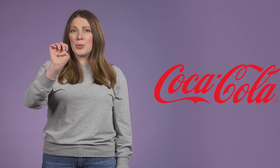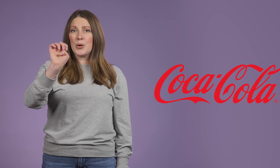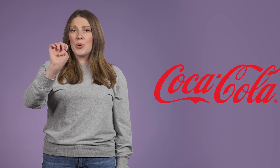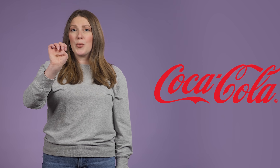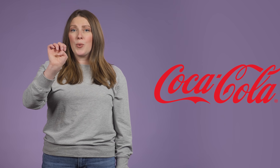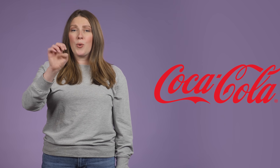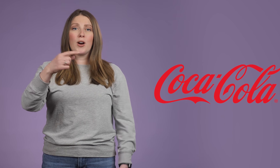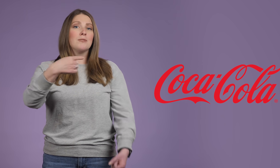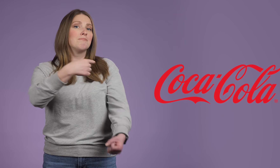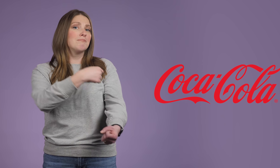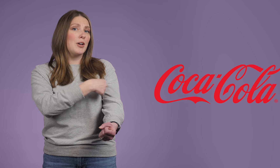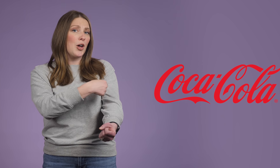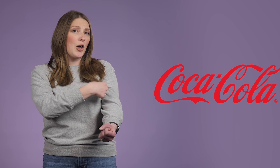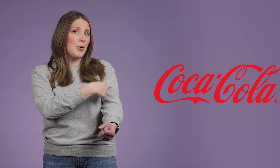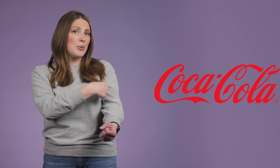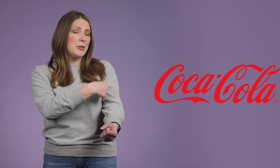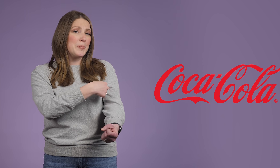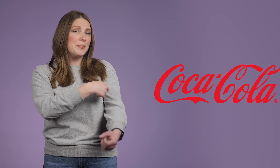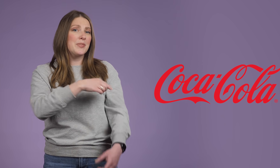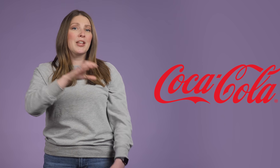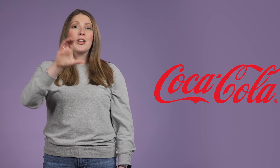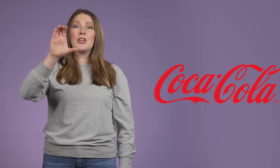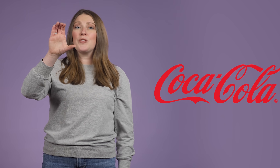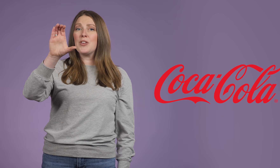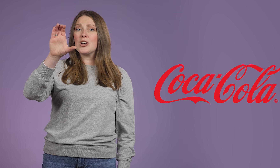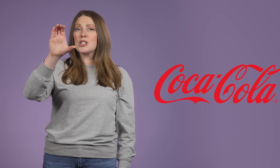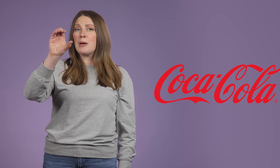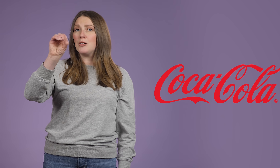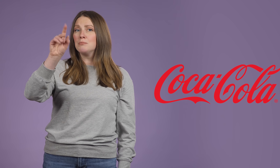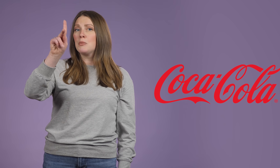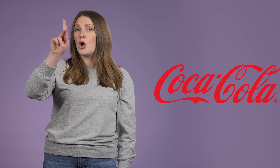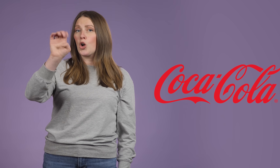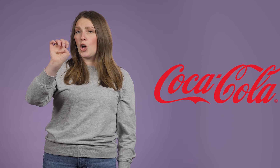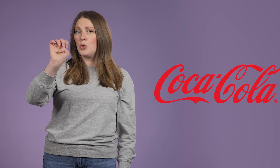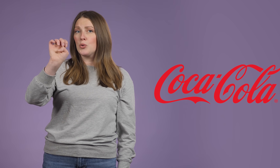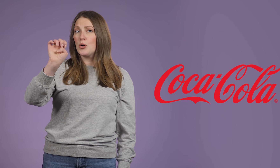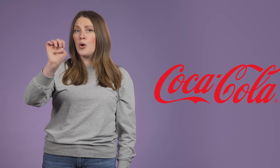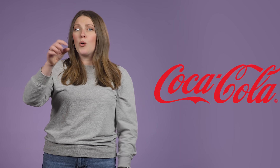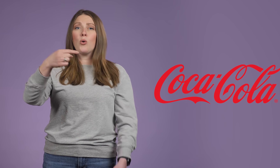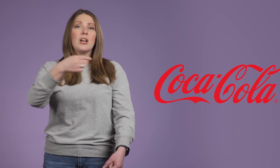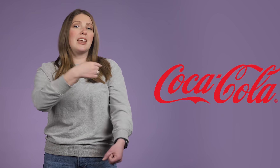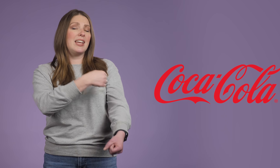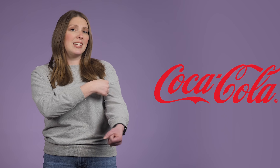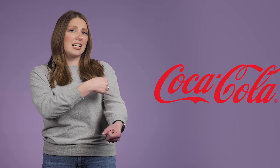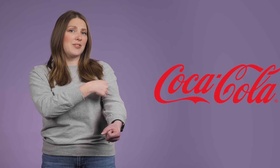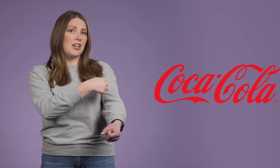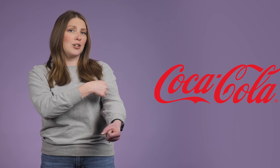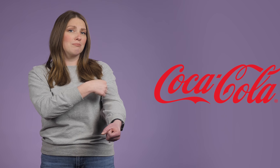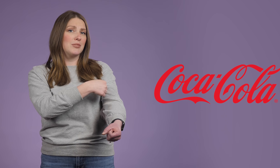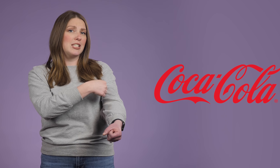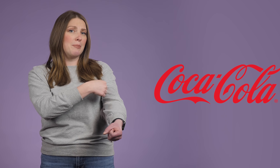Coke or Coke. You fingerspell Coke or an index finger to the